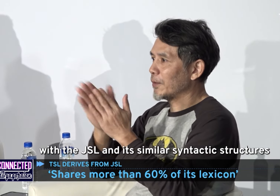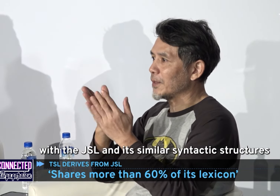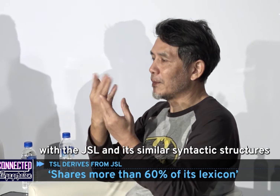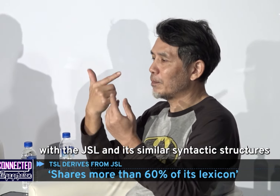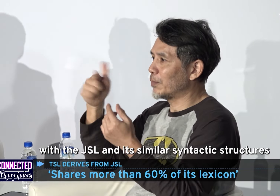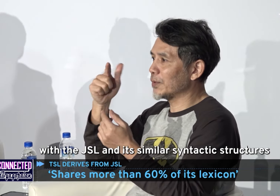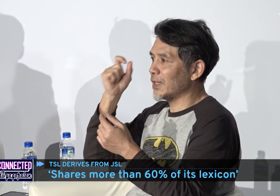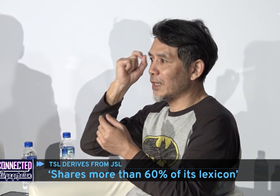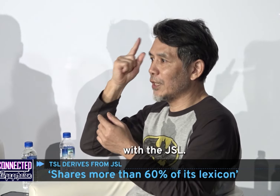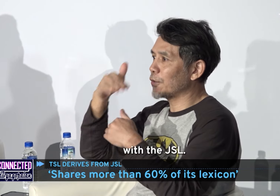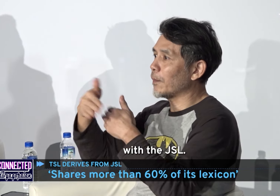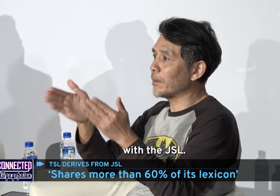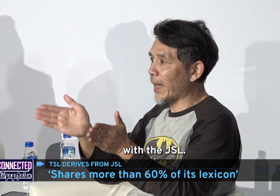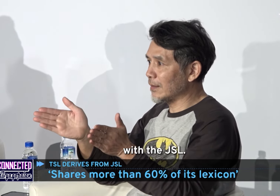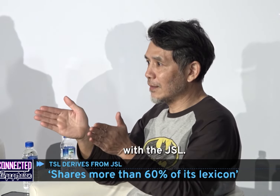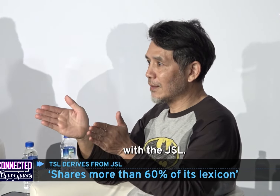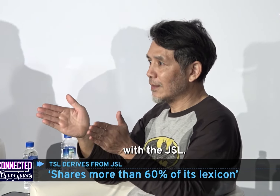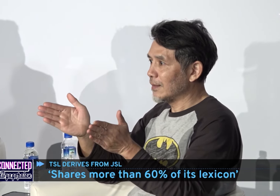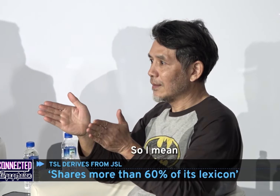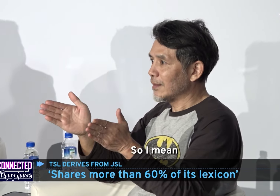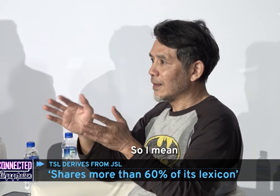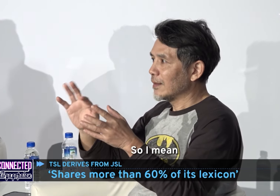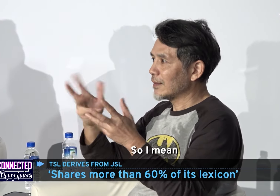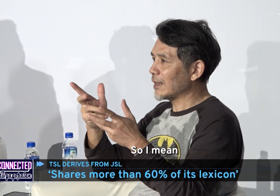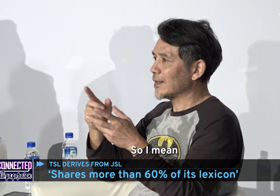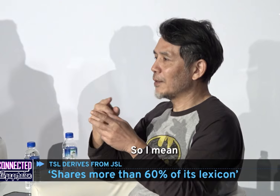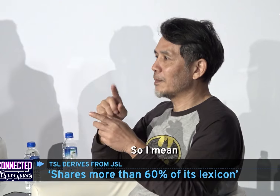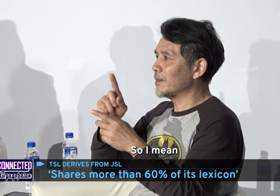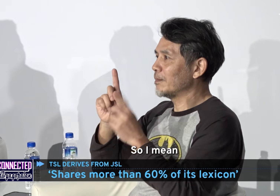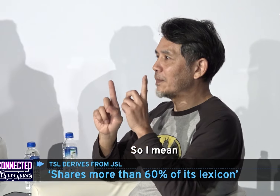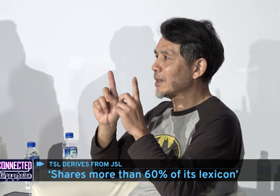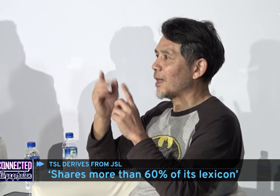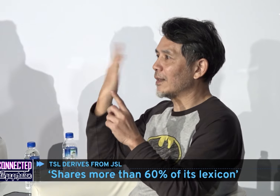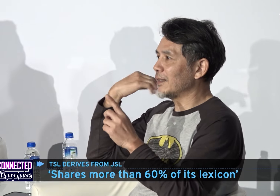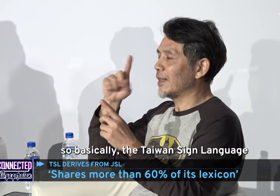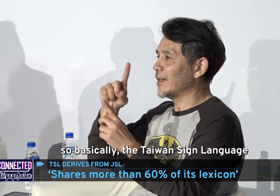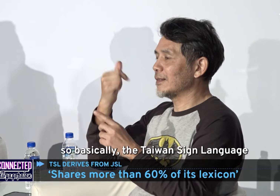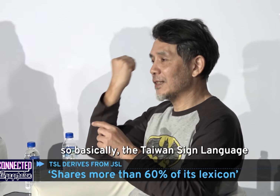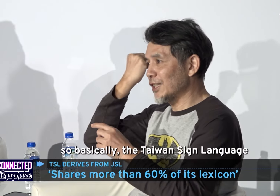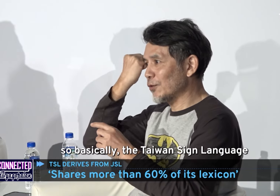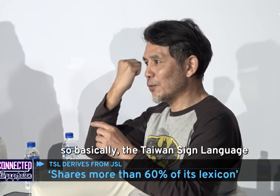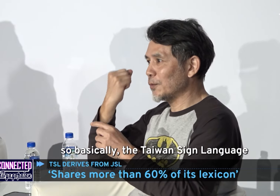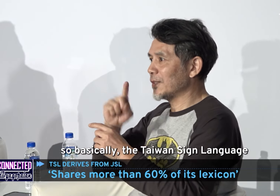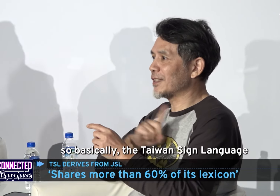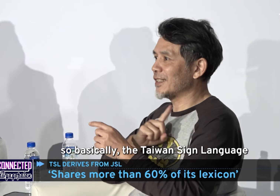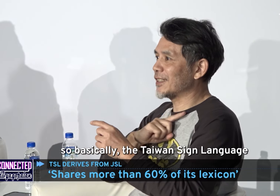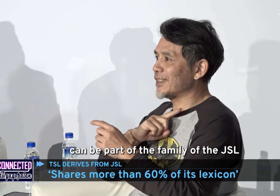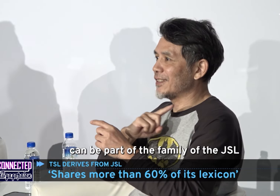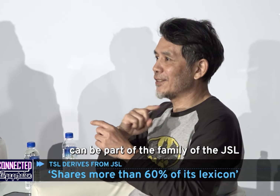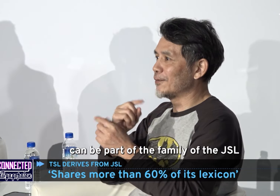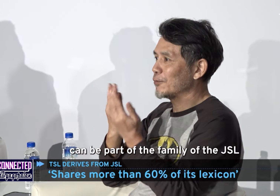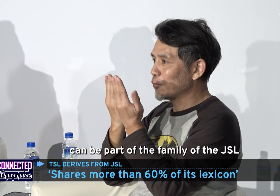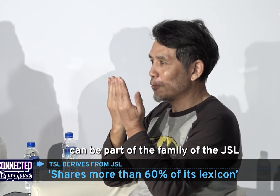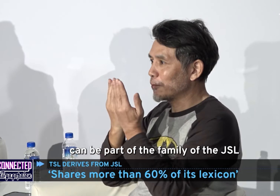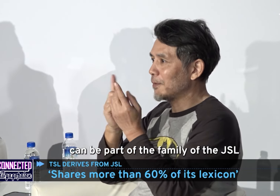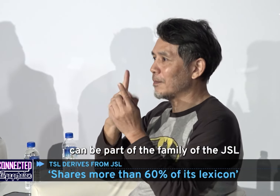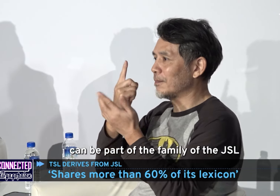with the JSL. So, I mean, so basically the Taiwan Sign Language can be part of